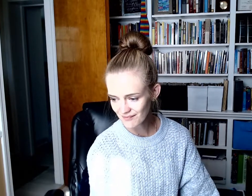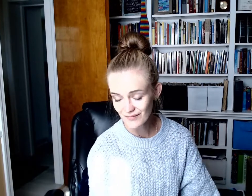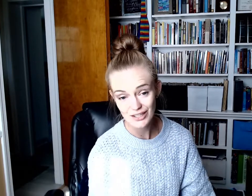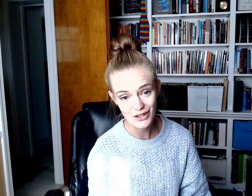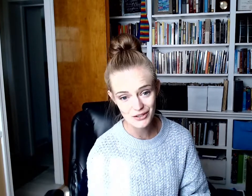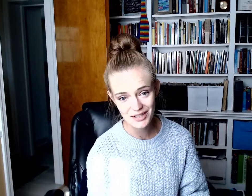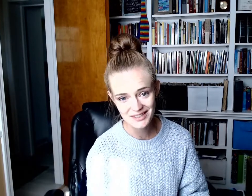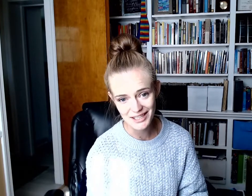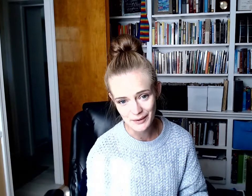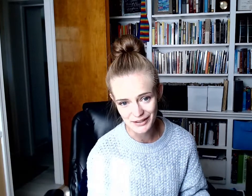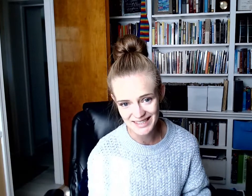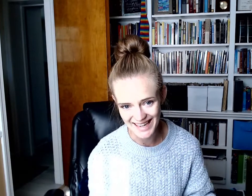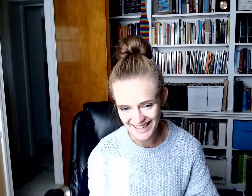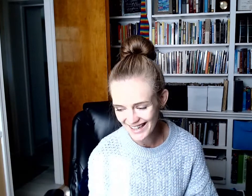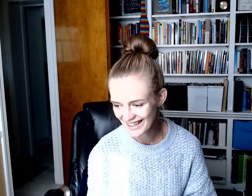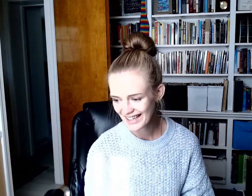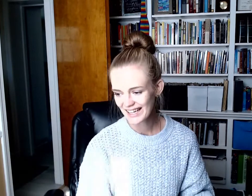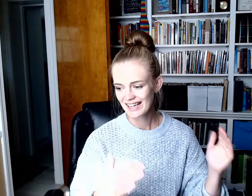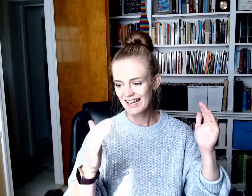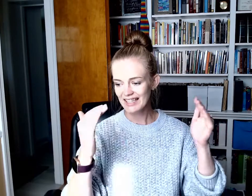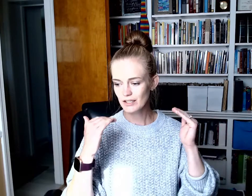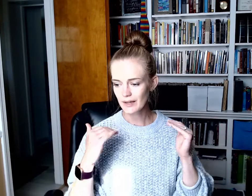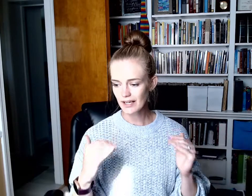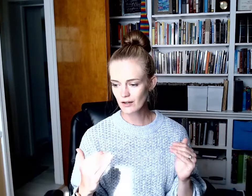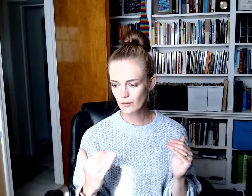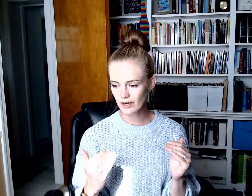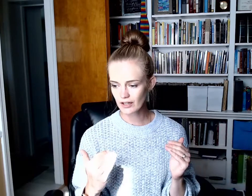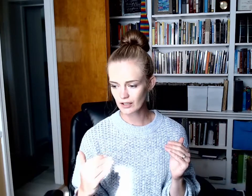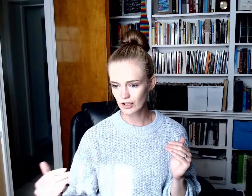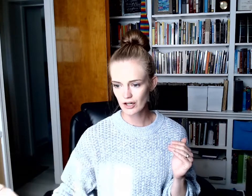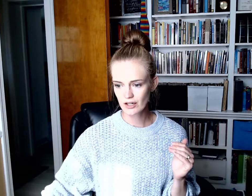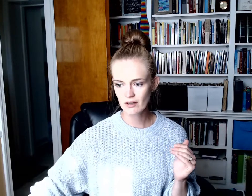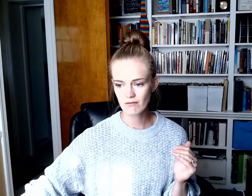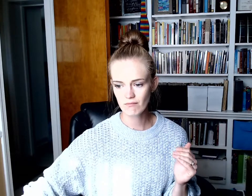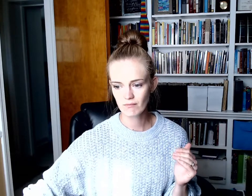So those are the signs we learned today. Next week, we are going to learn